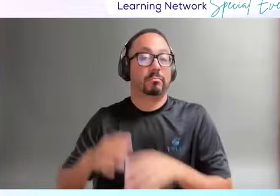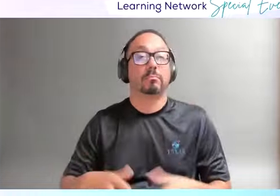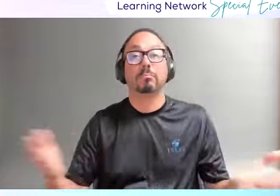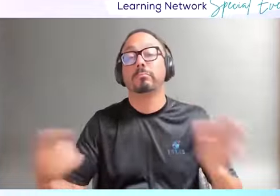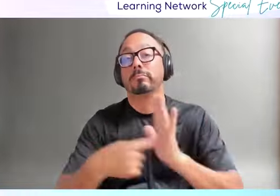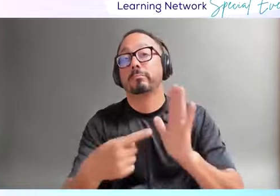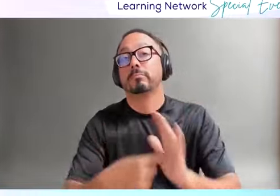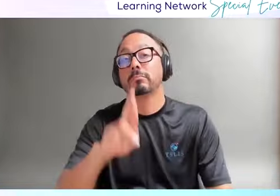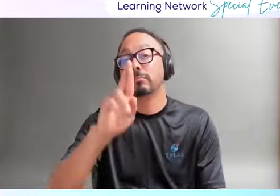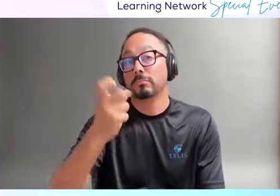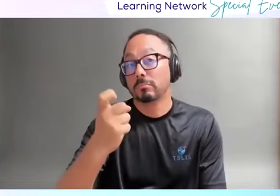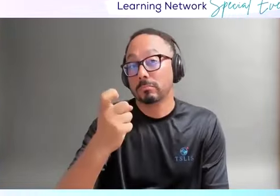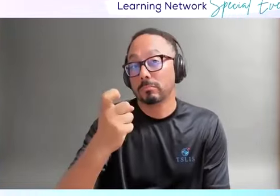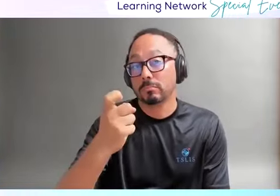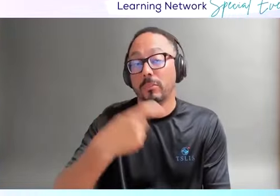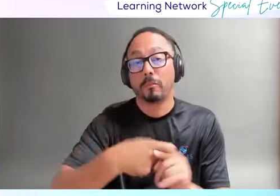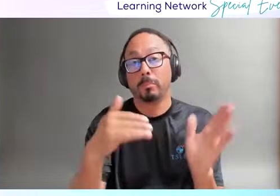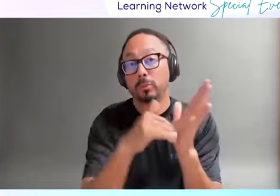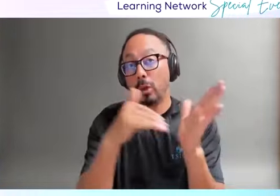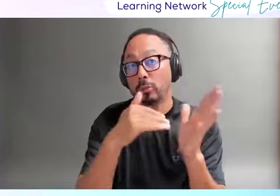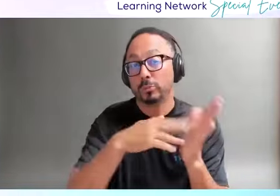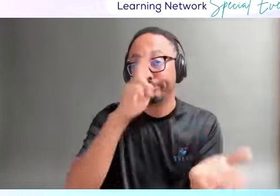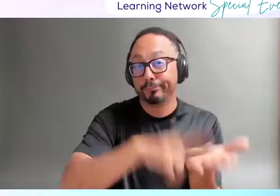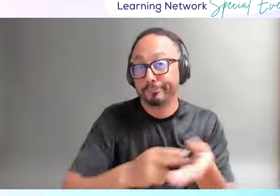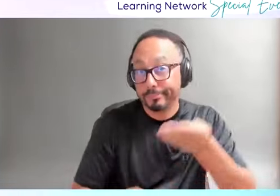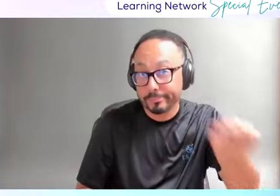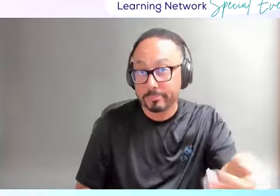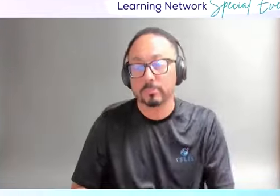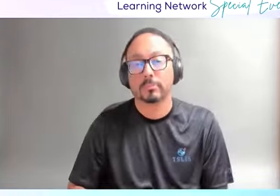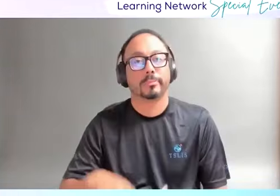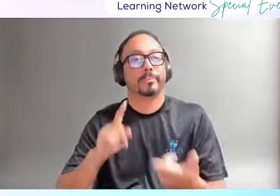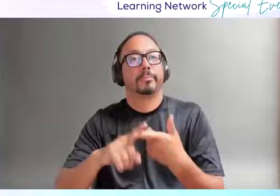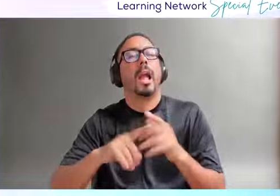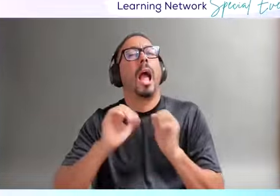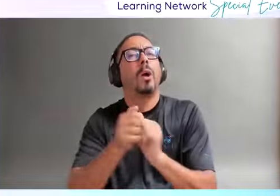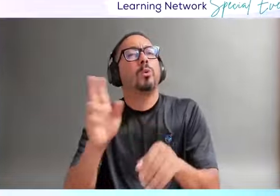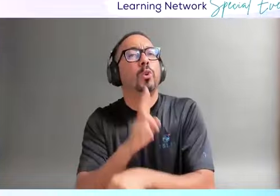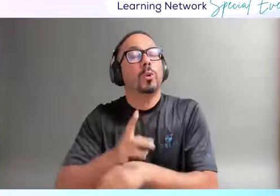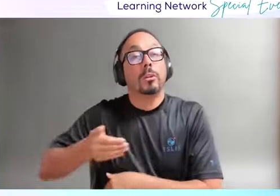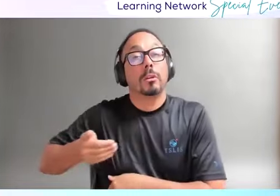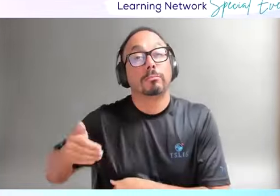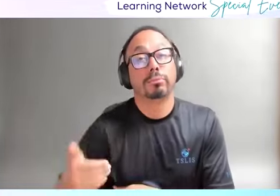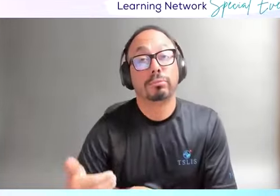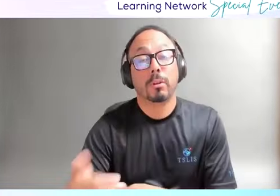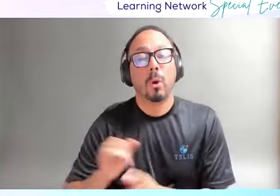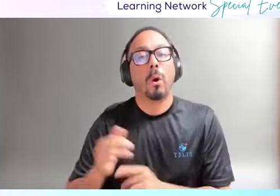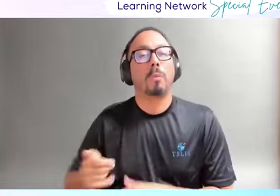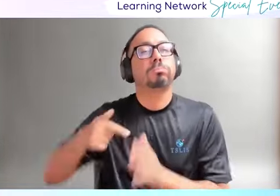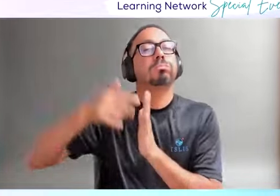There are patterns of use. There are different impacts in terms of public health. There are